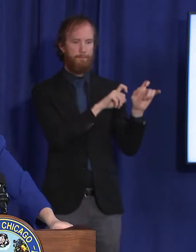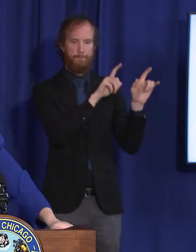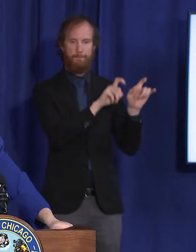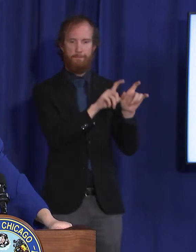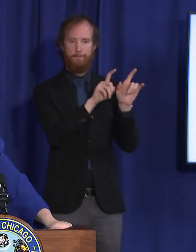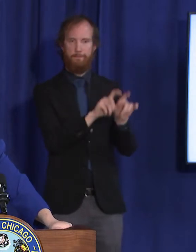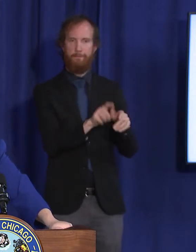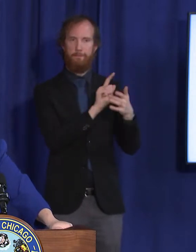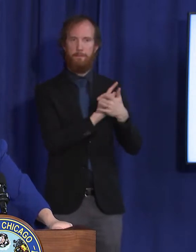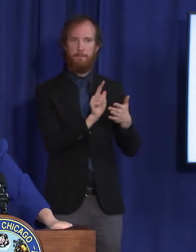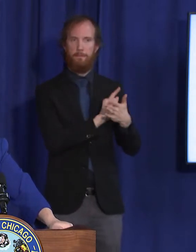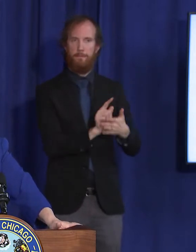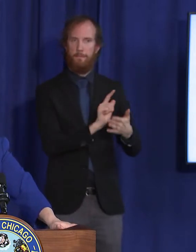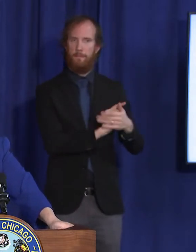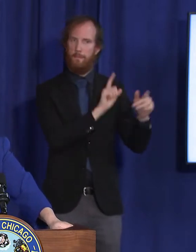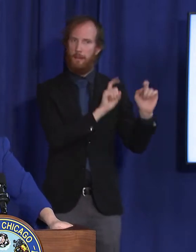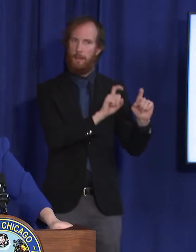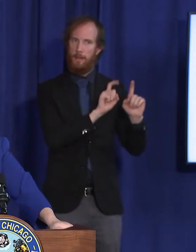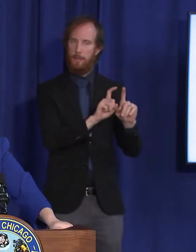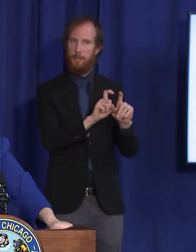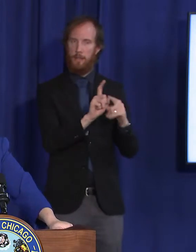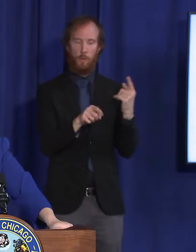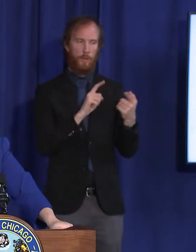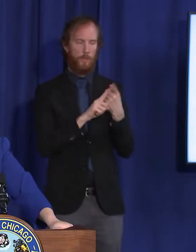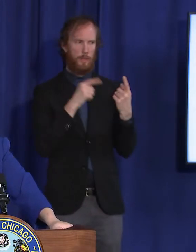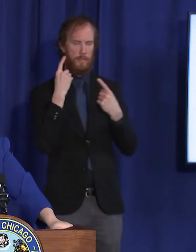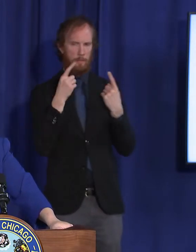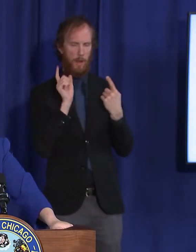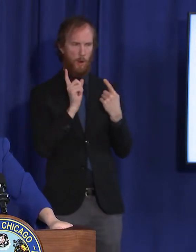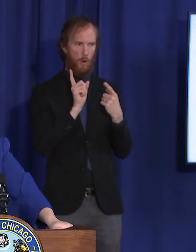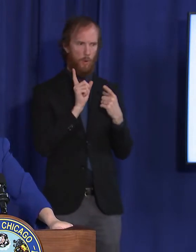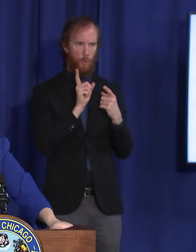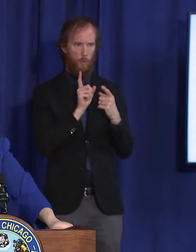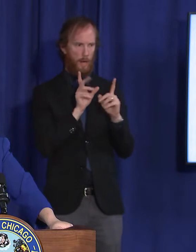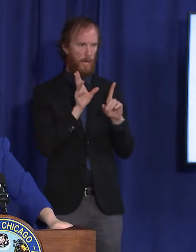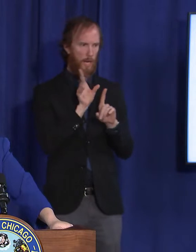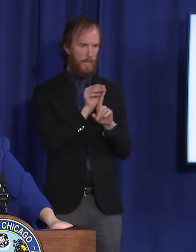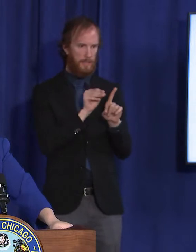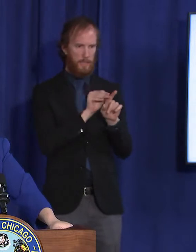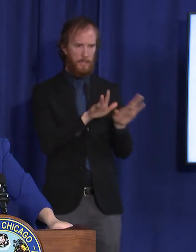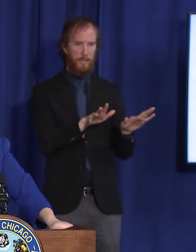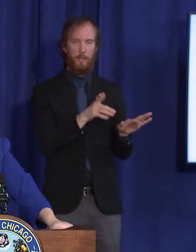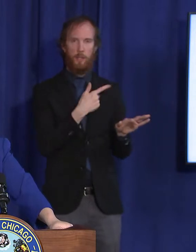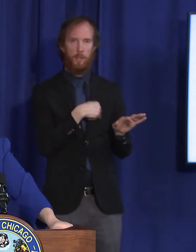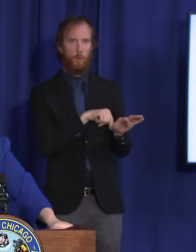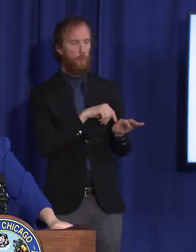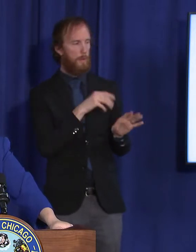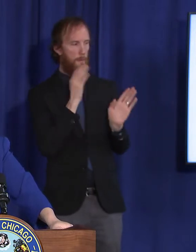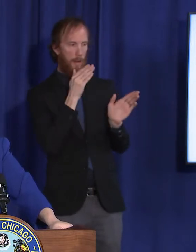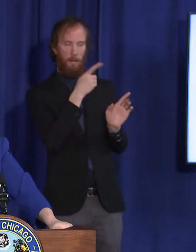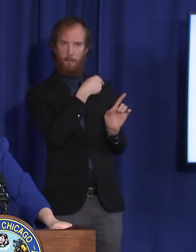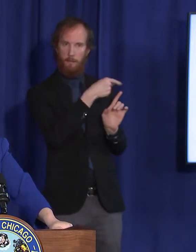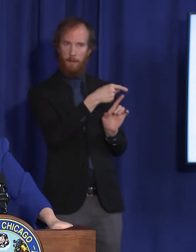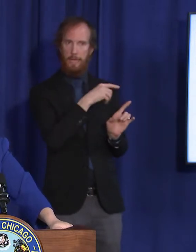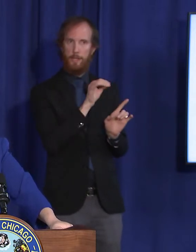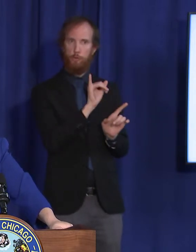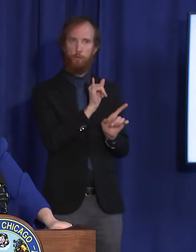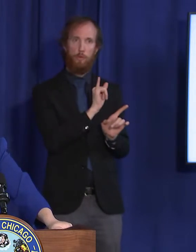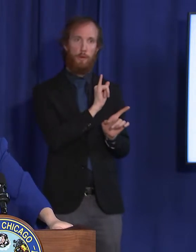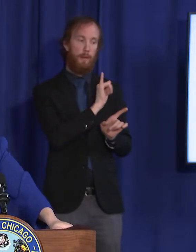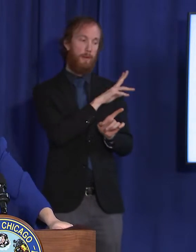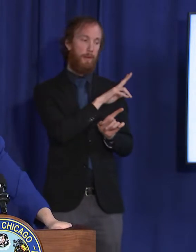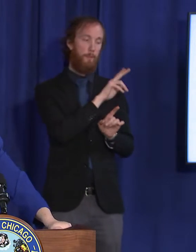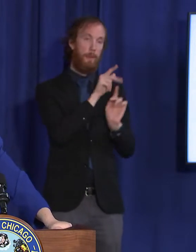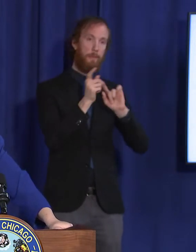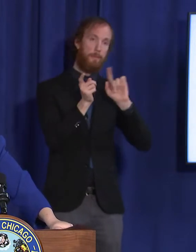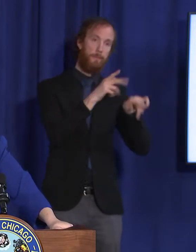when you're thinking about different surges, epidemiologists look as much at those consistent outcomes, the hospitalizations, the ICUs,